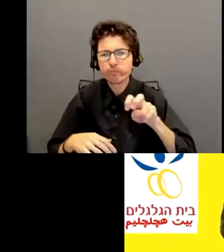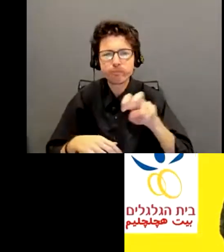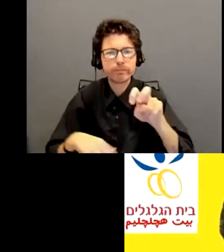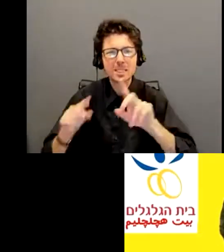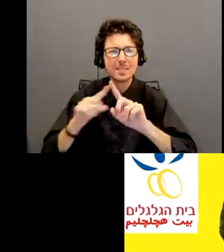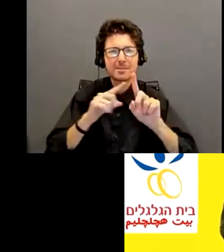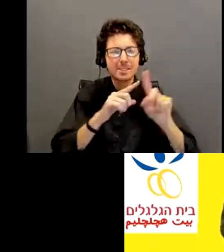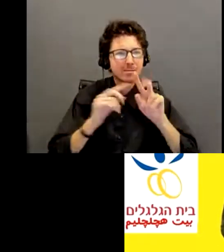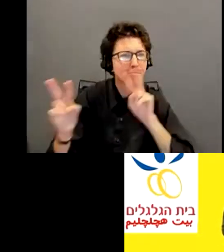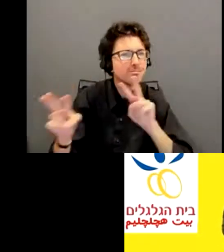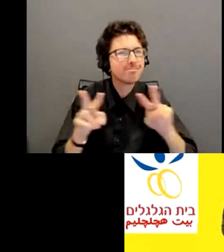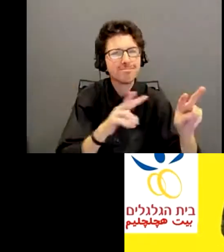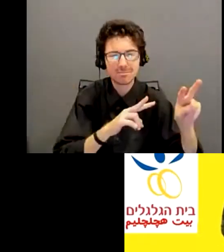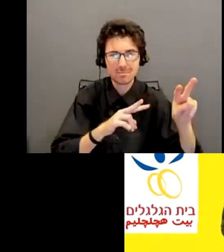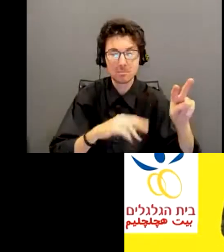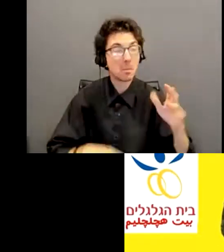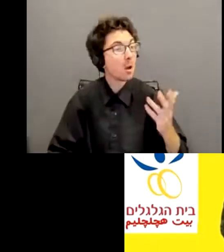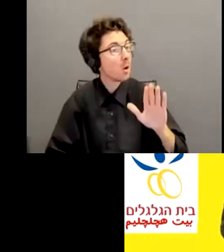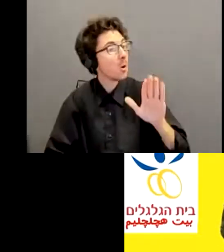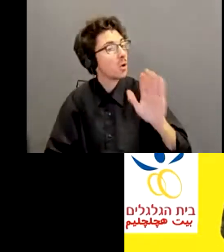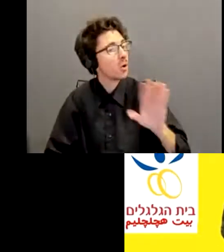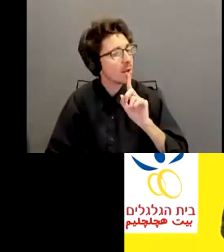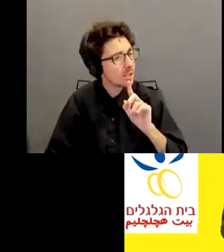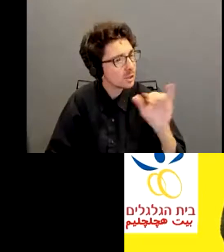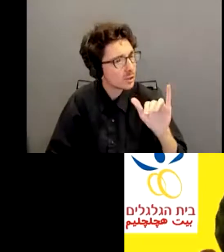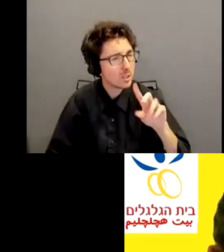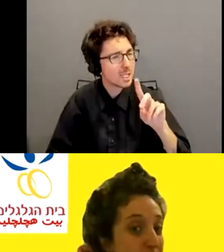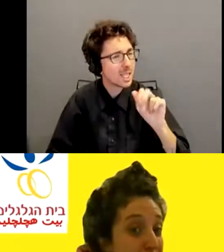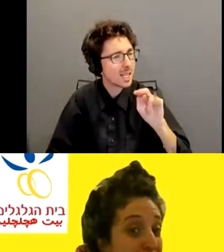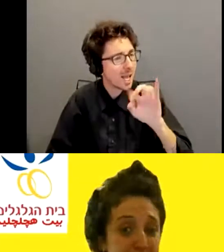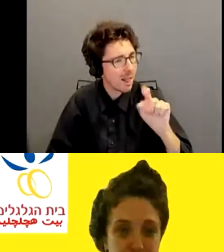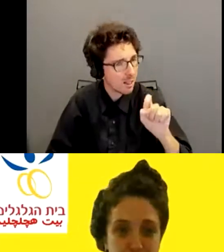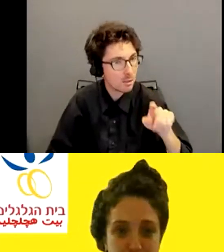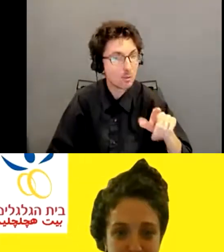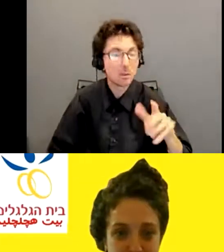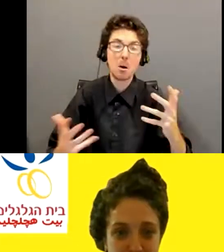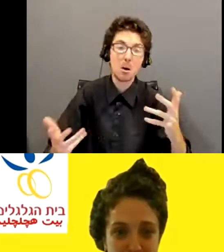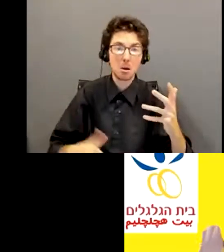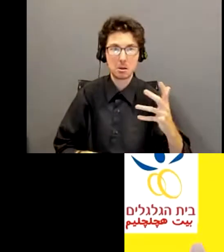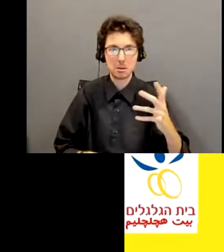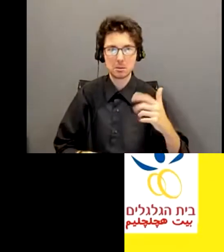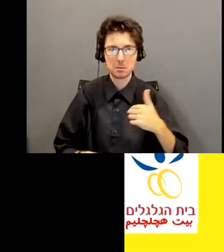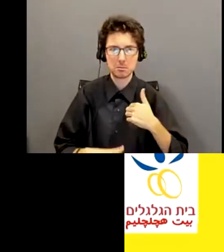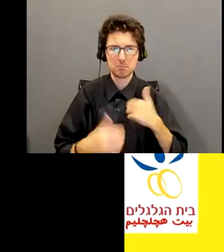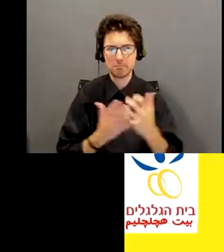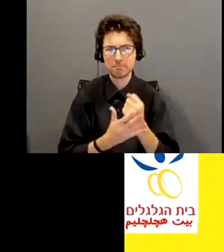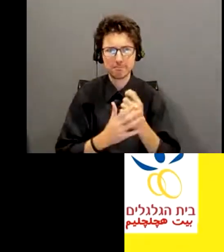Hi. I've accumulated lots of experiences, but I think the most meaningful one was a few years